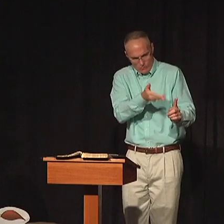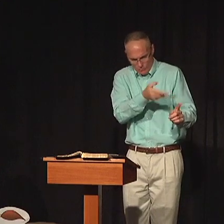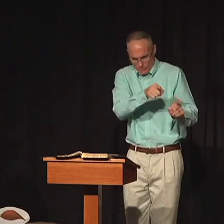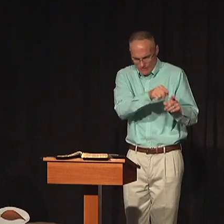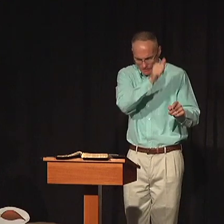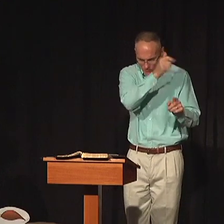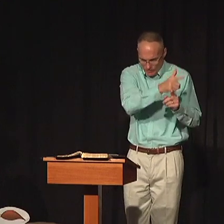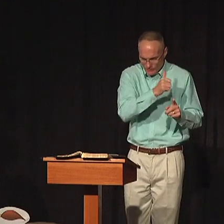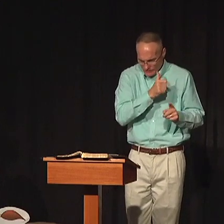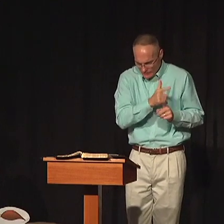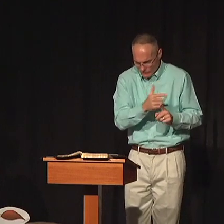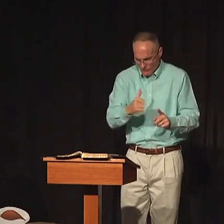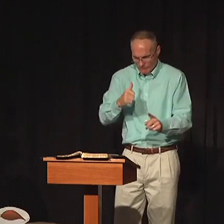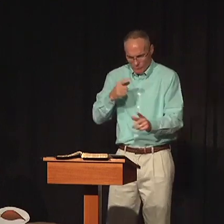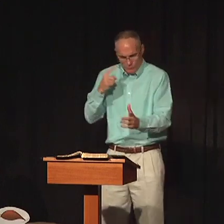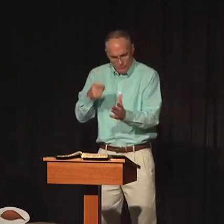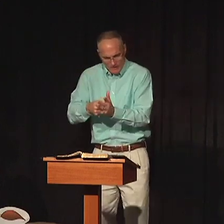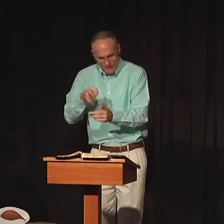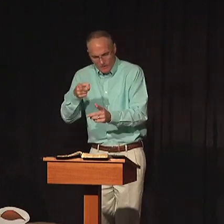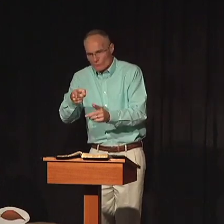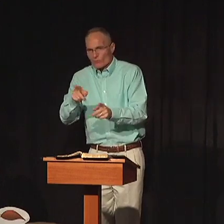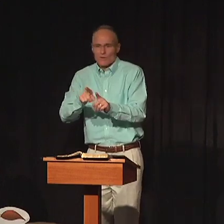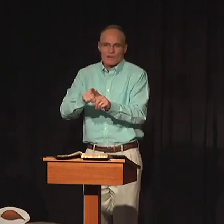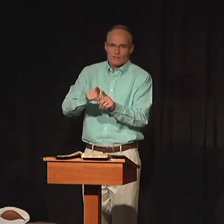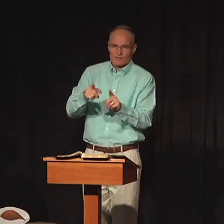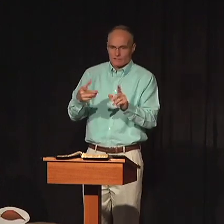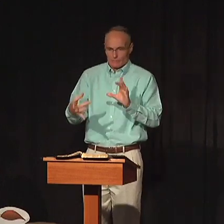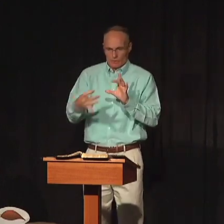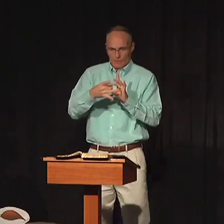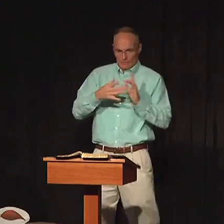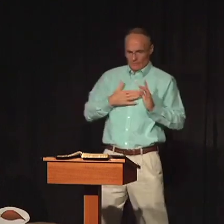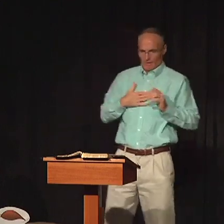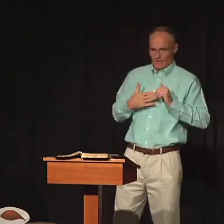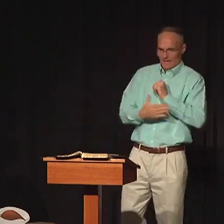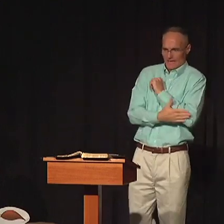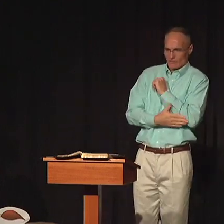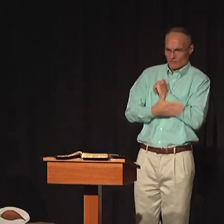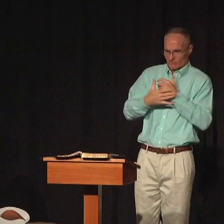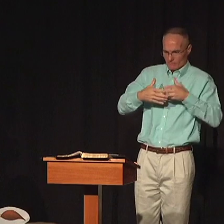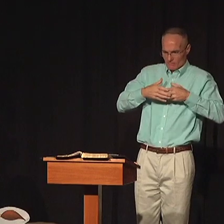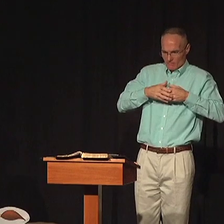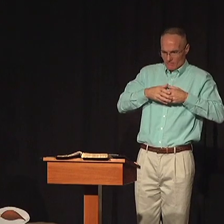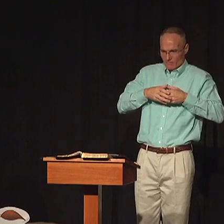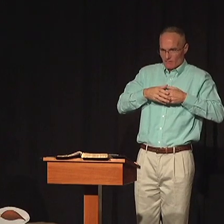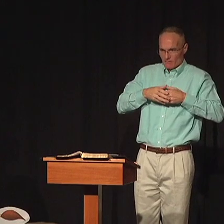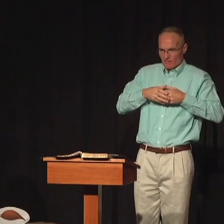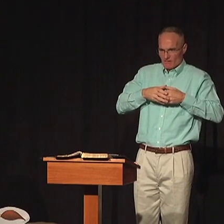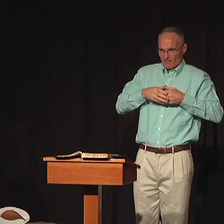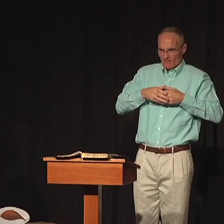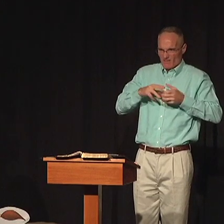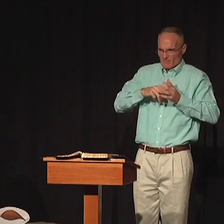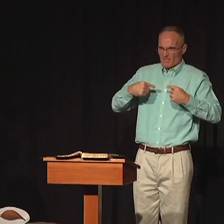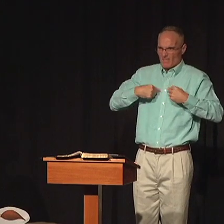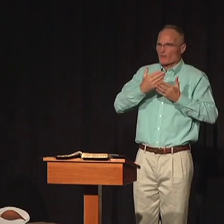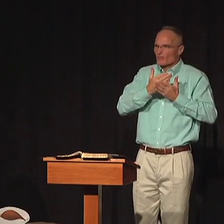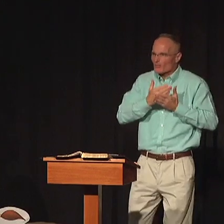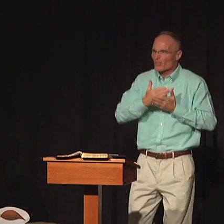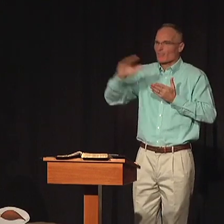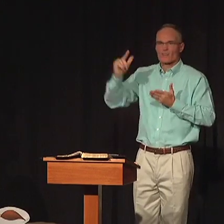to recognize those people as my brothers and sisters, I refuse to recognize you as belonging to my nation, that